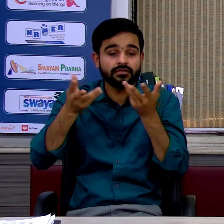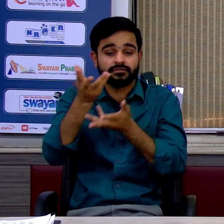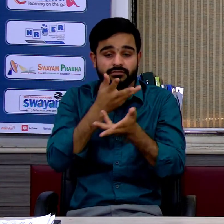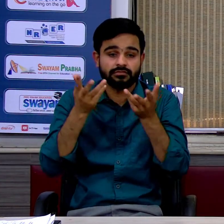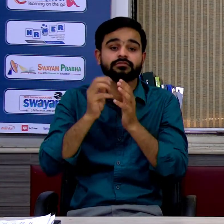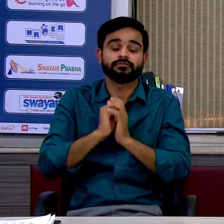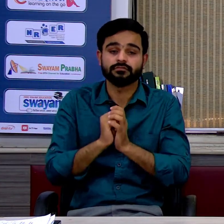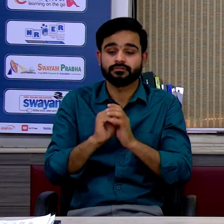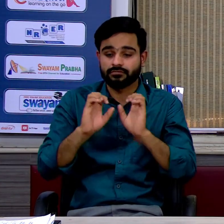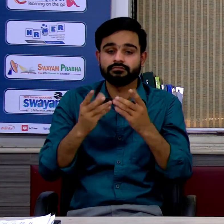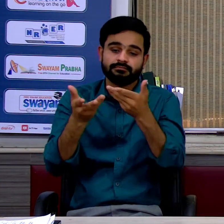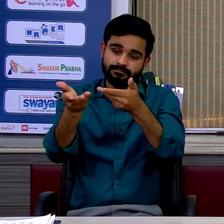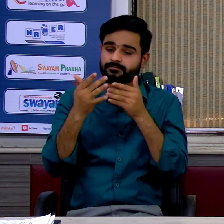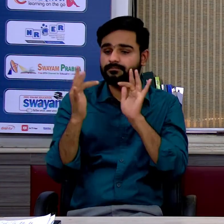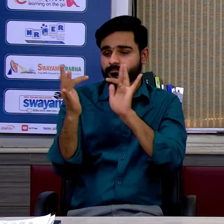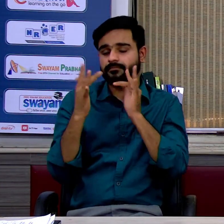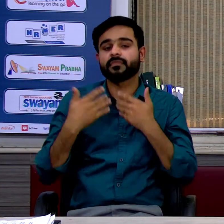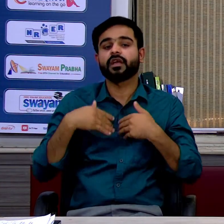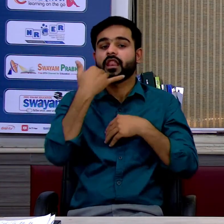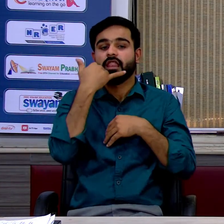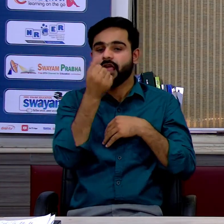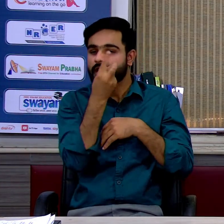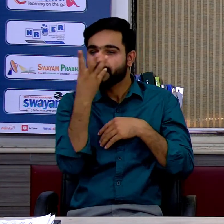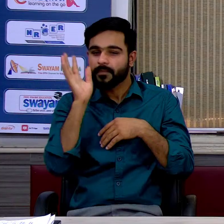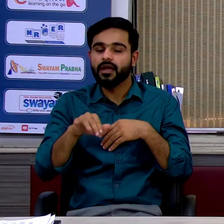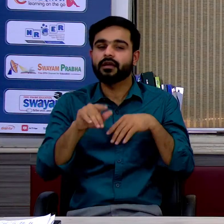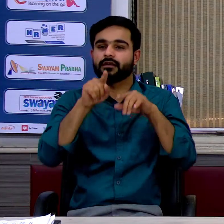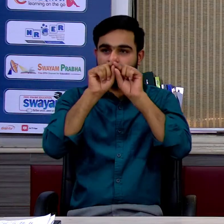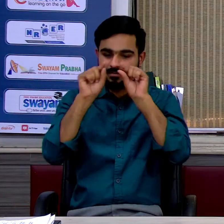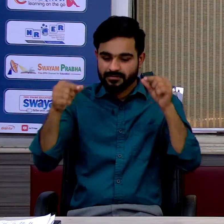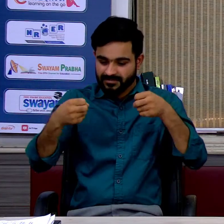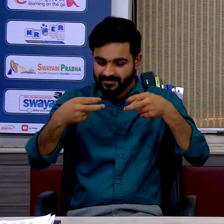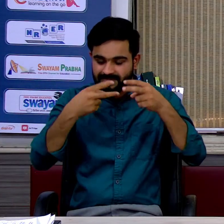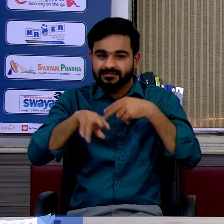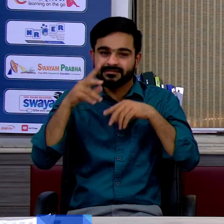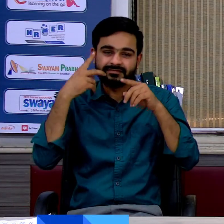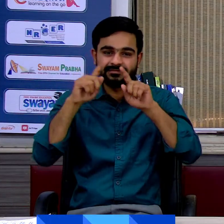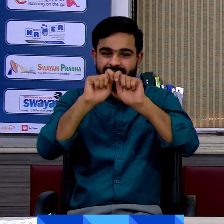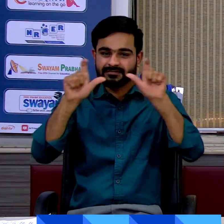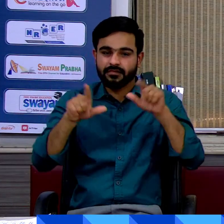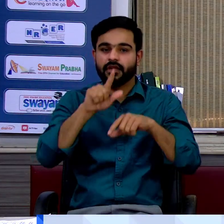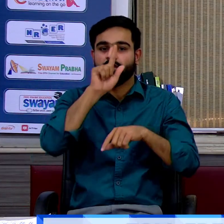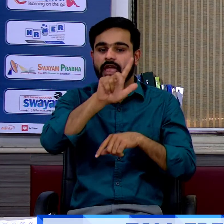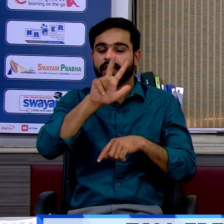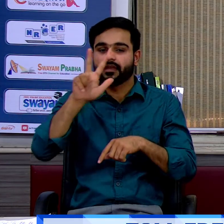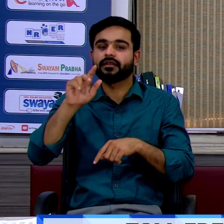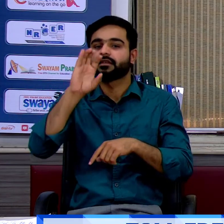can get back to us on our toll-free number. You can write it down, flashing on your television screen as well,